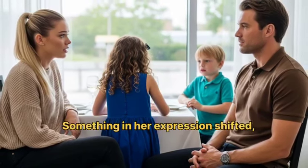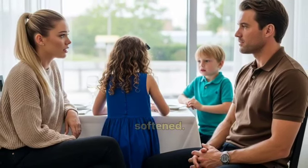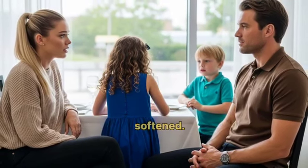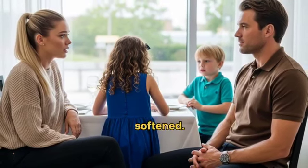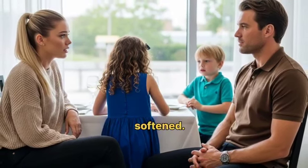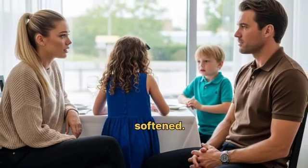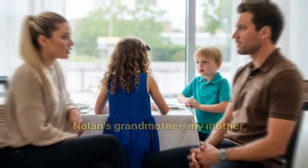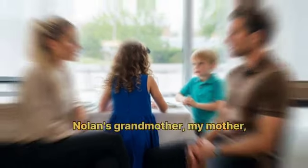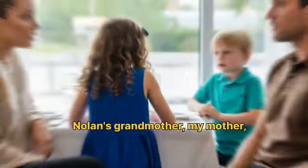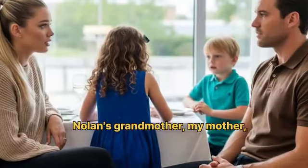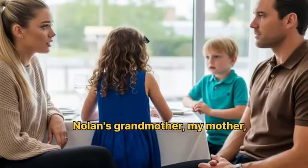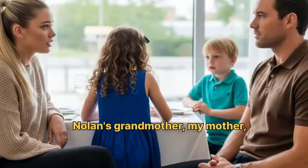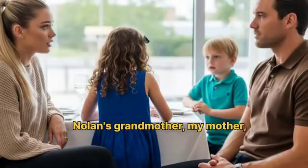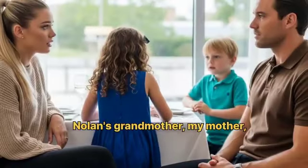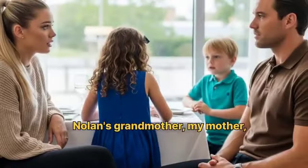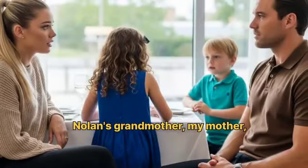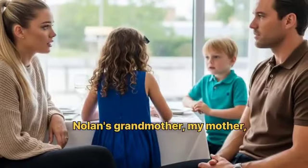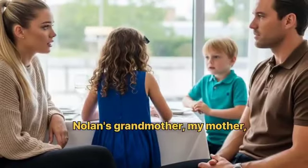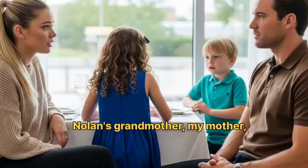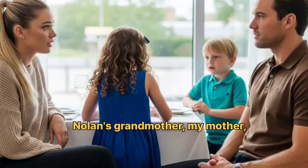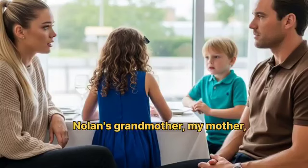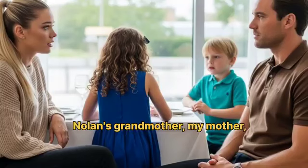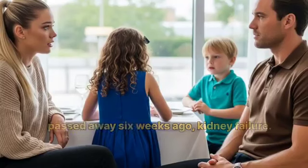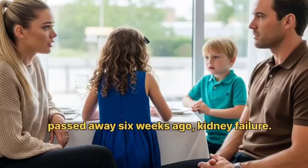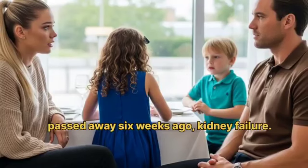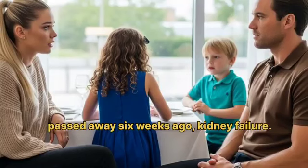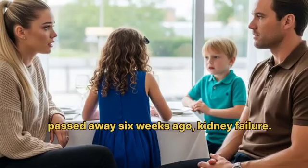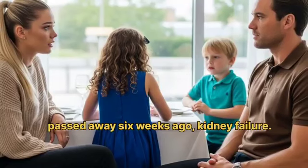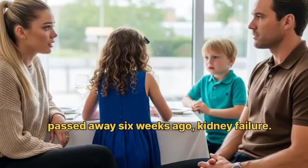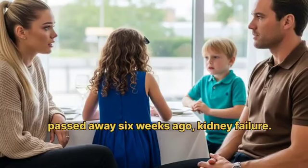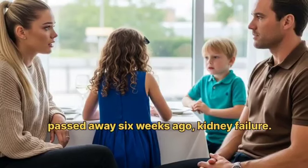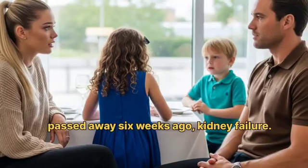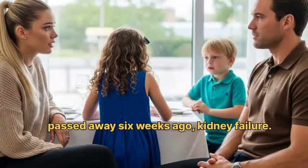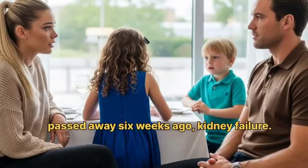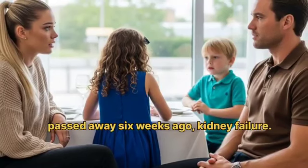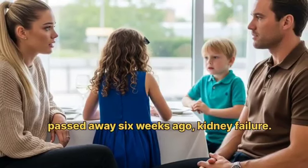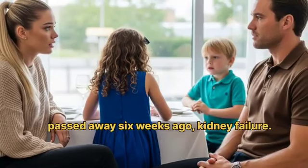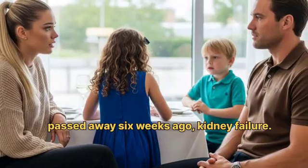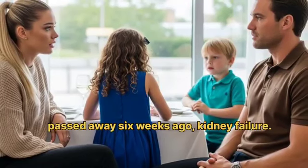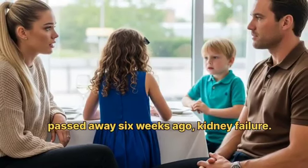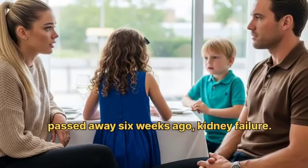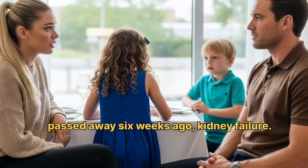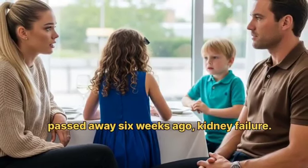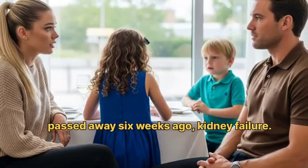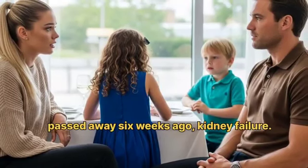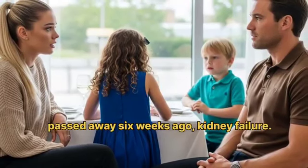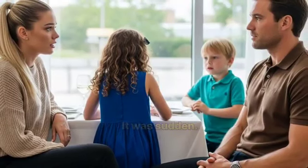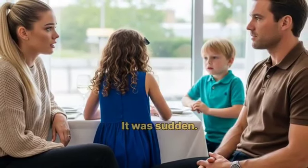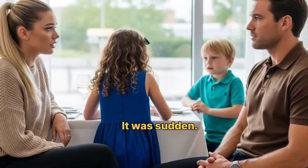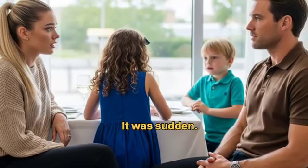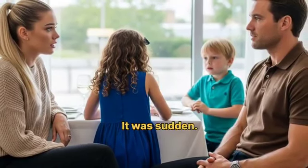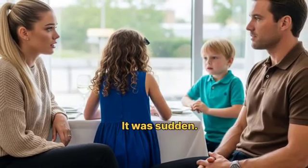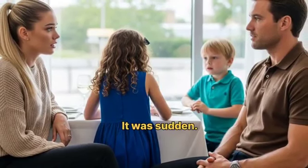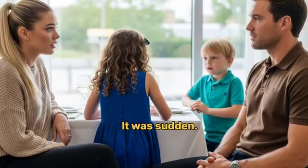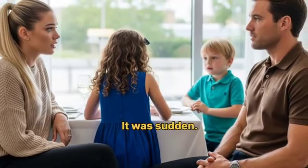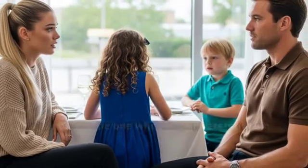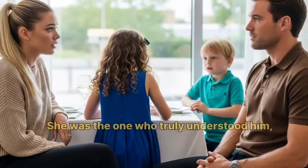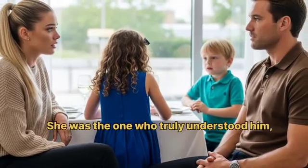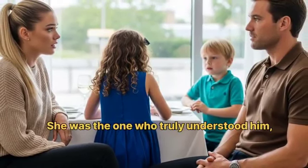softened. Nolan's grandmother, my mother, passed away 6 weeks ago. Kidney failure. It was sudden. She was the one